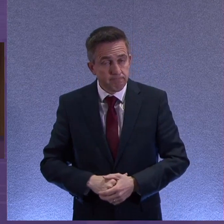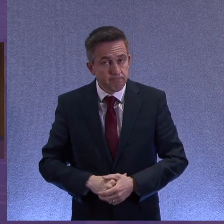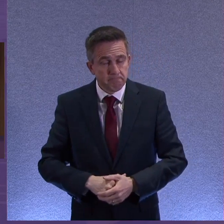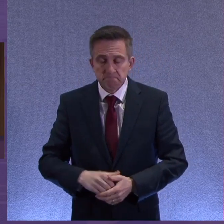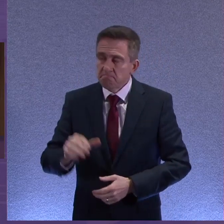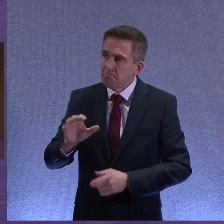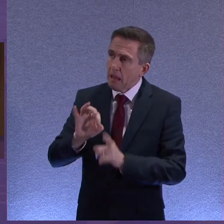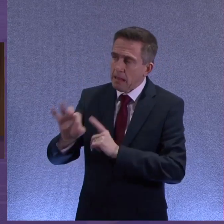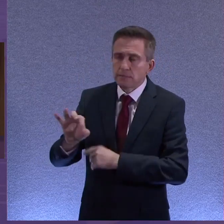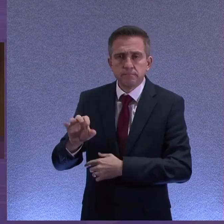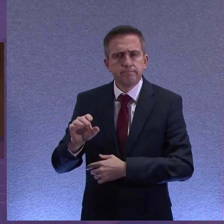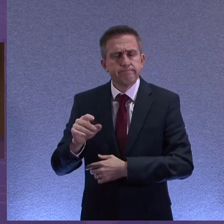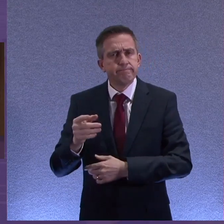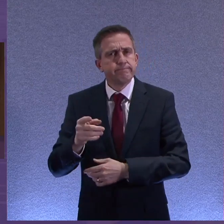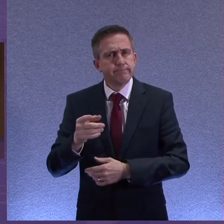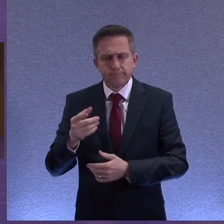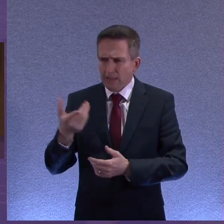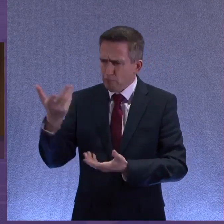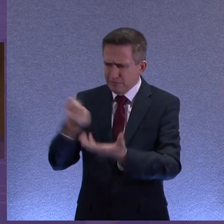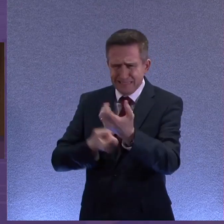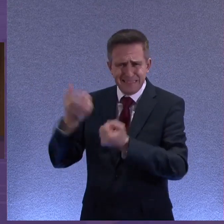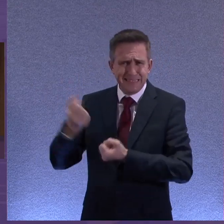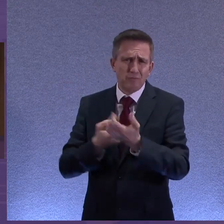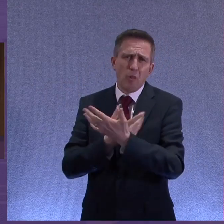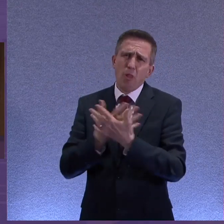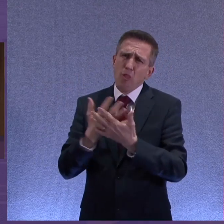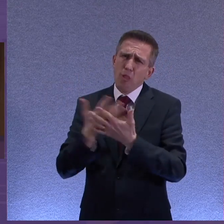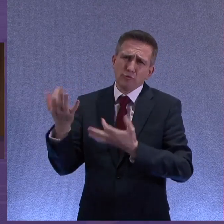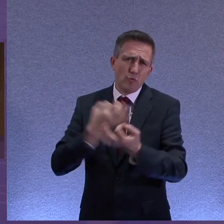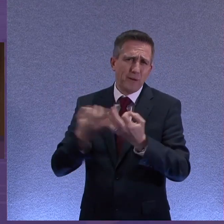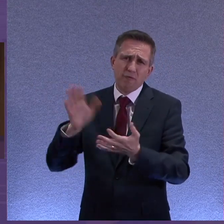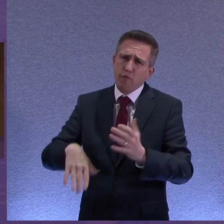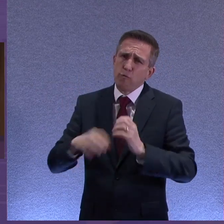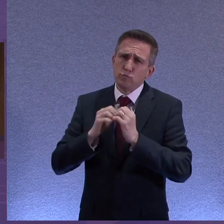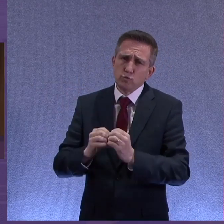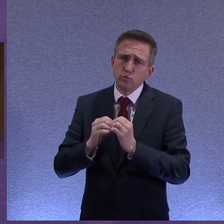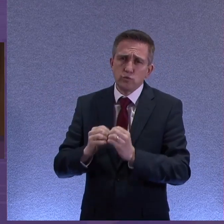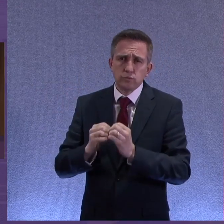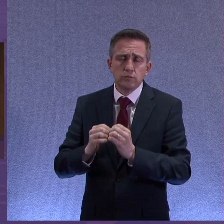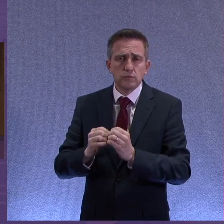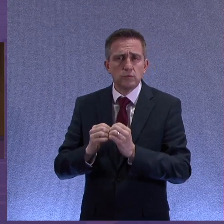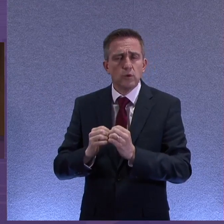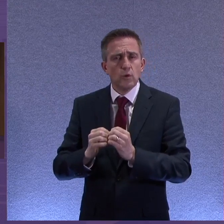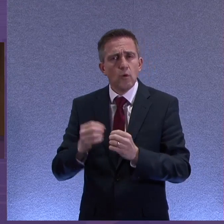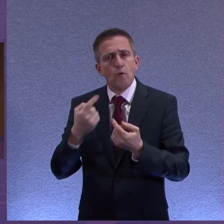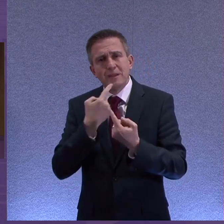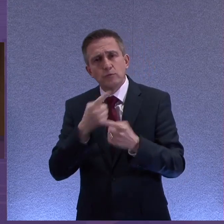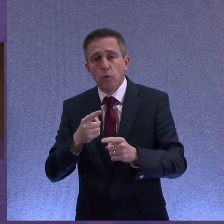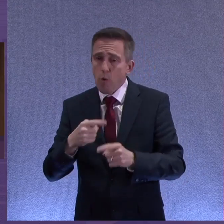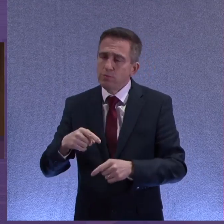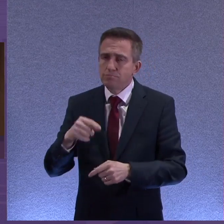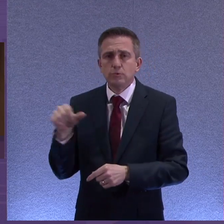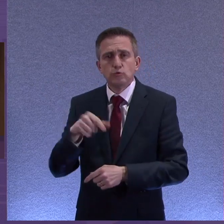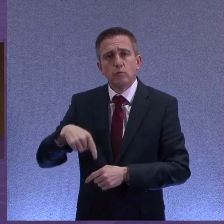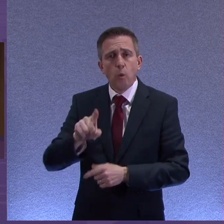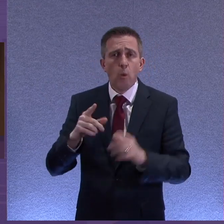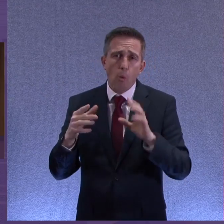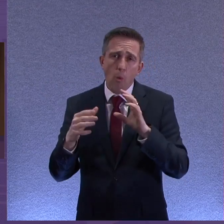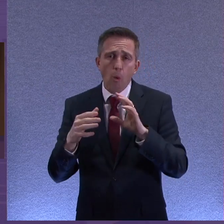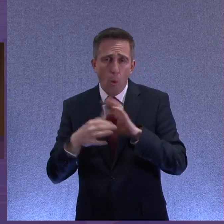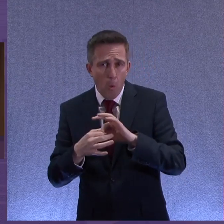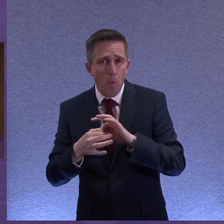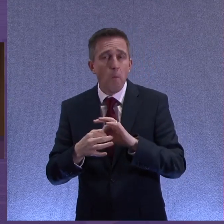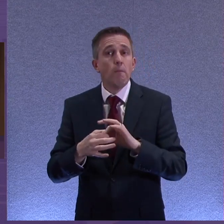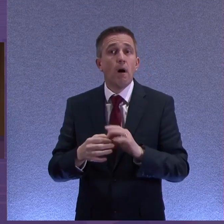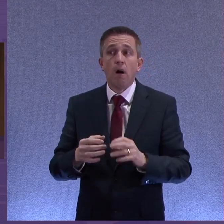I've received numerous correspondence from students who have been told, foreign students who have been told they have to go home and they're having to pay